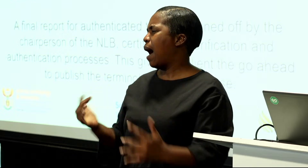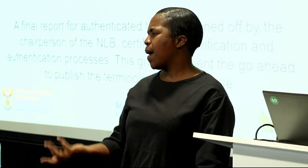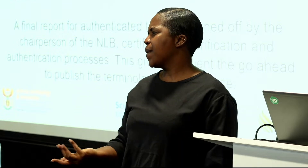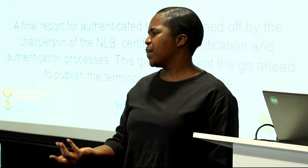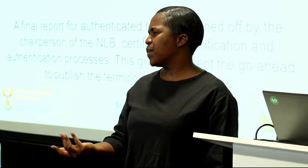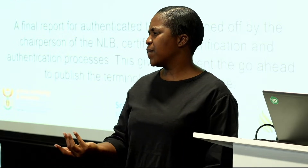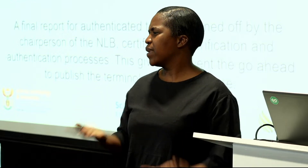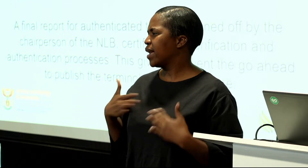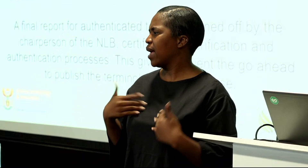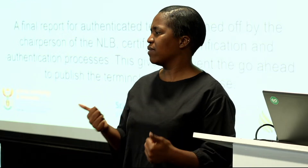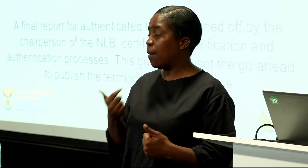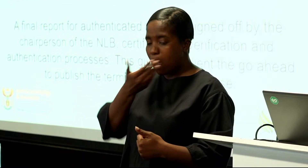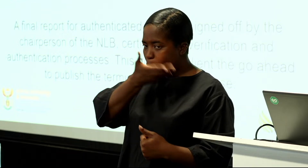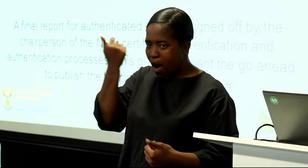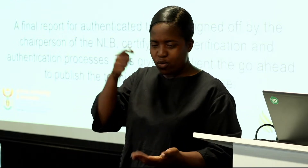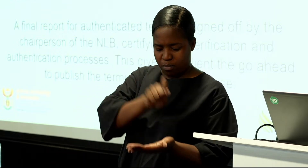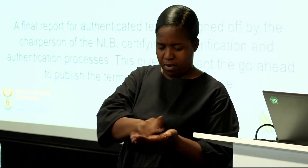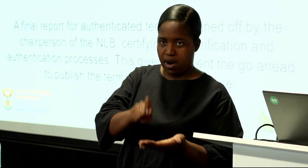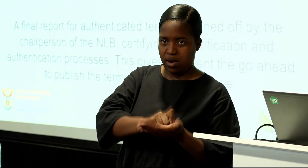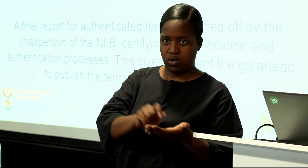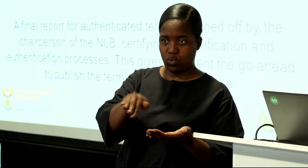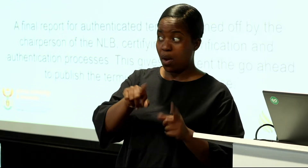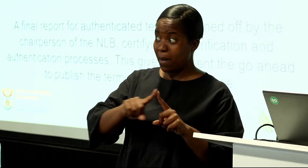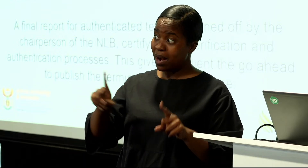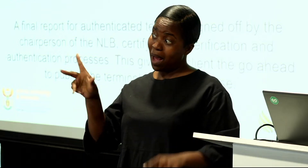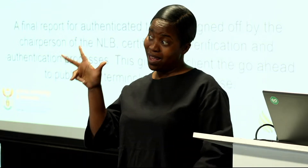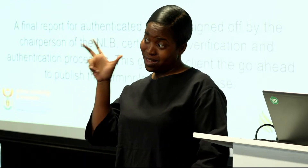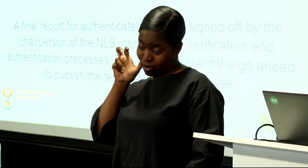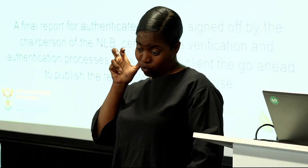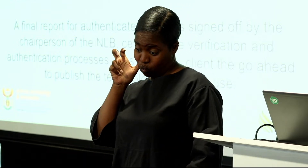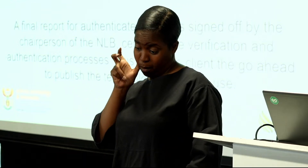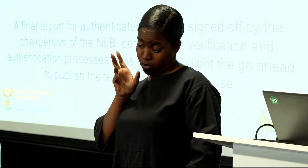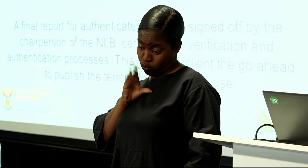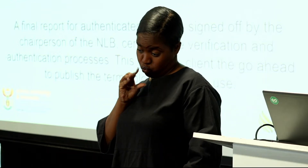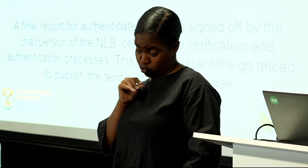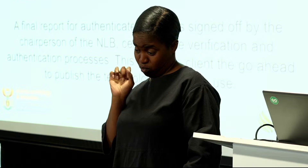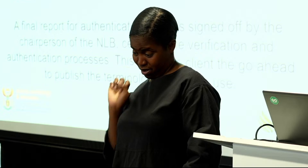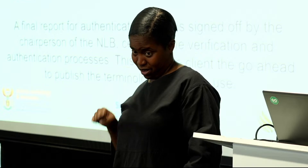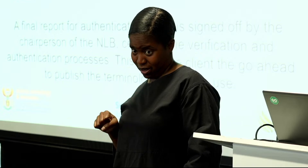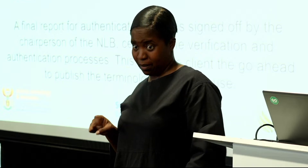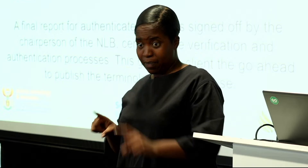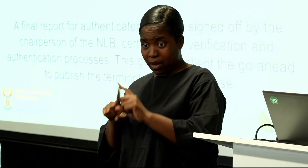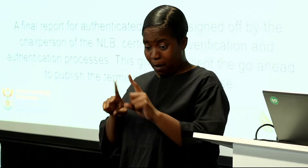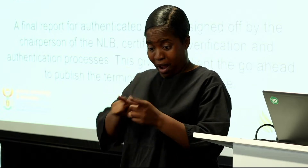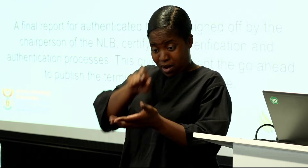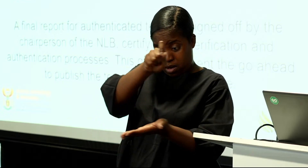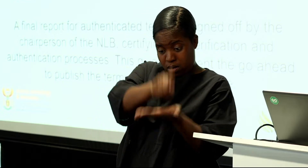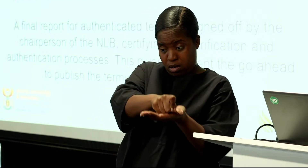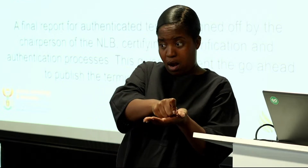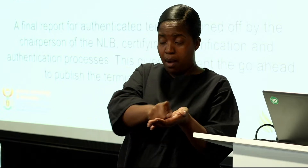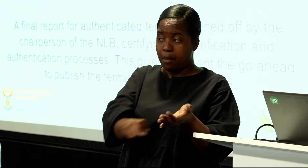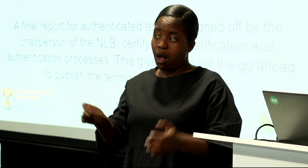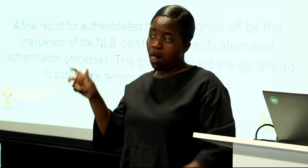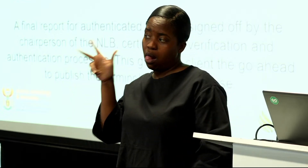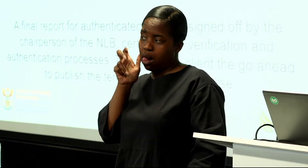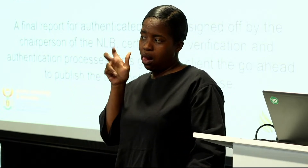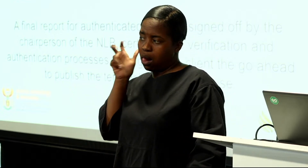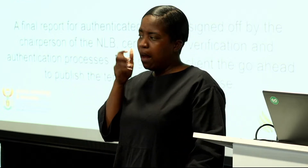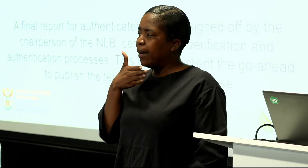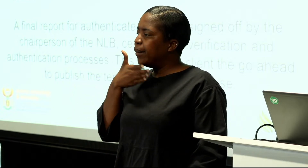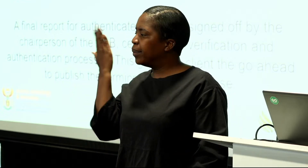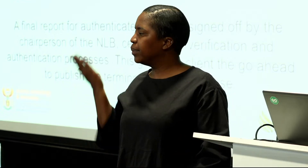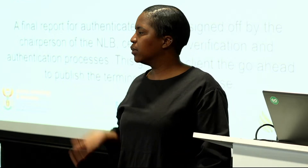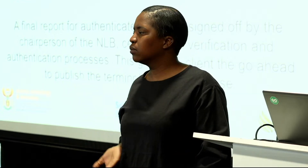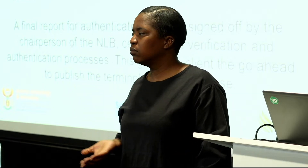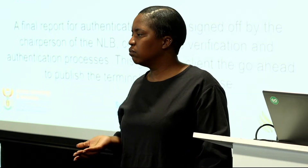health? Because it's a real struggle. It's there in text, but nothing audio is there for them. So I wanted to ask, what are we